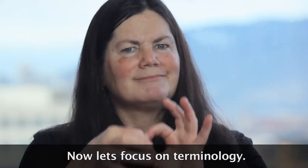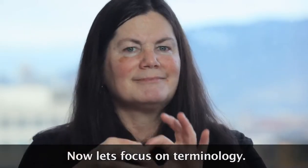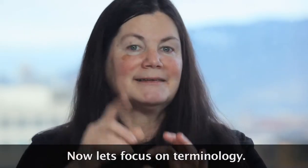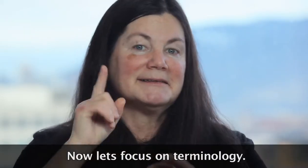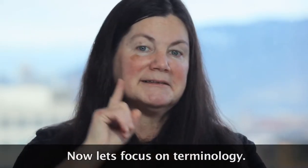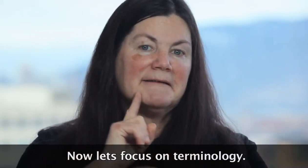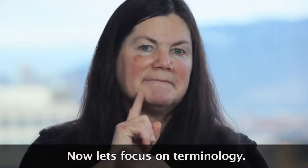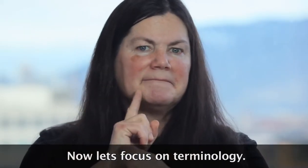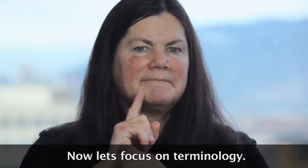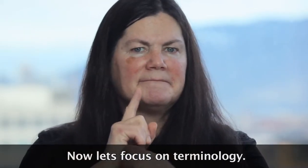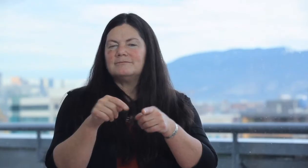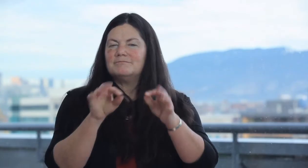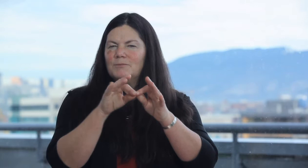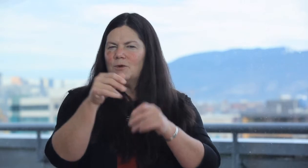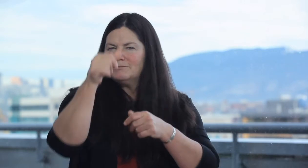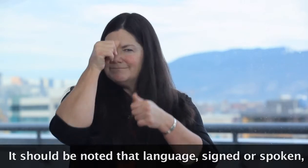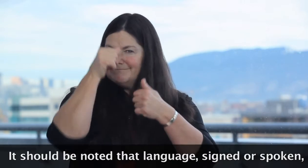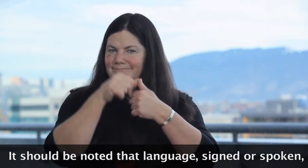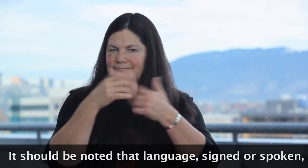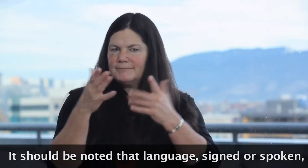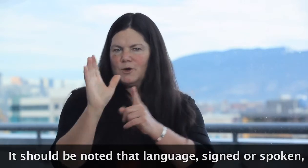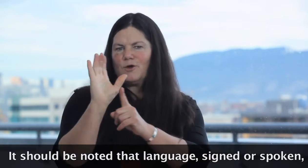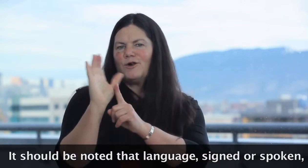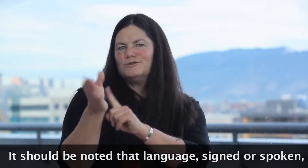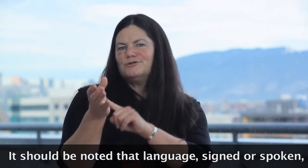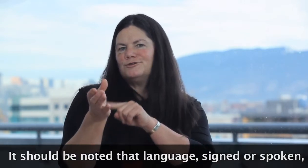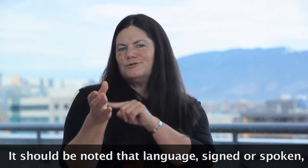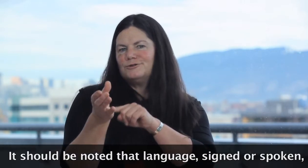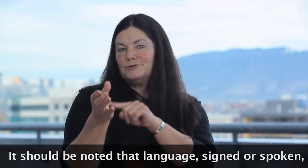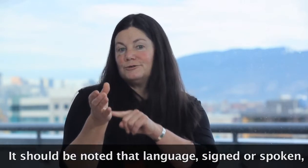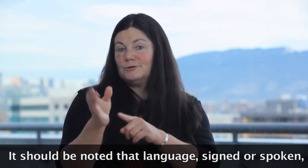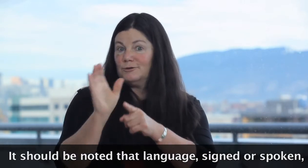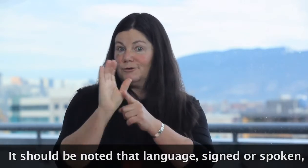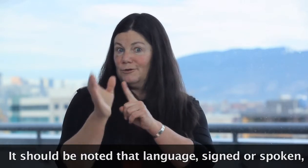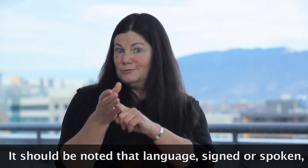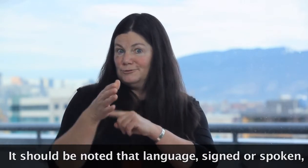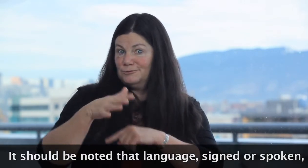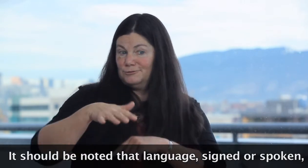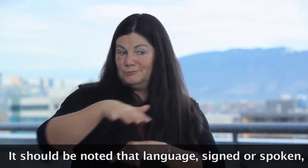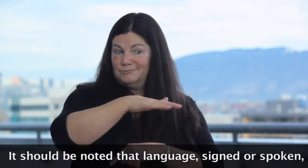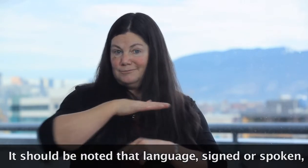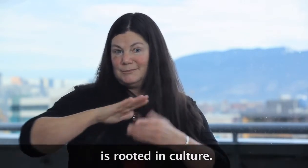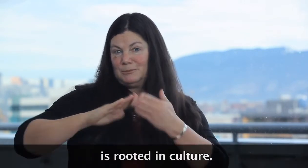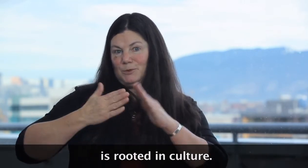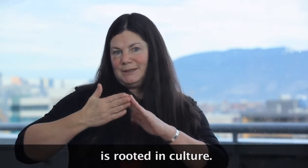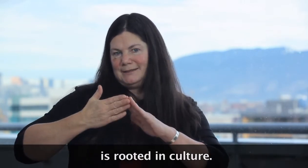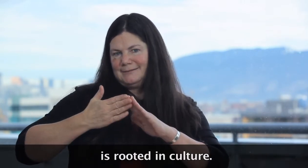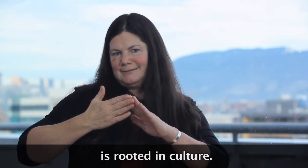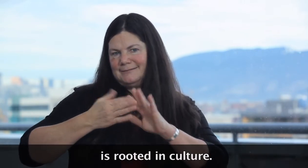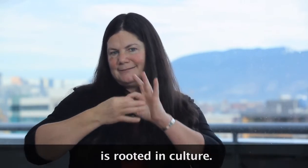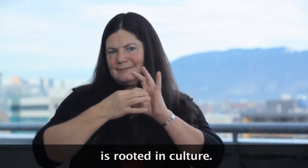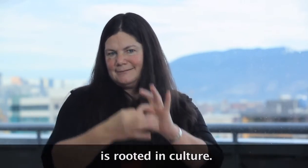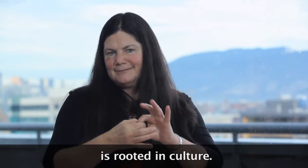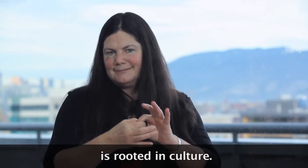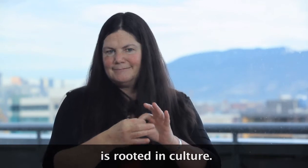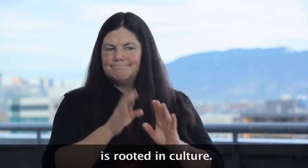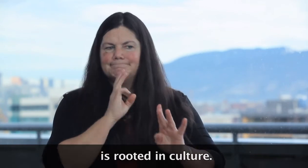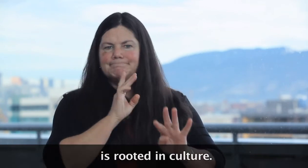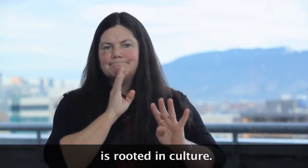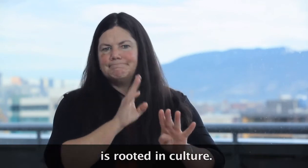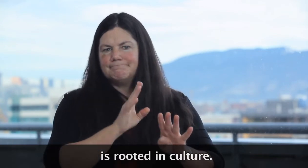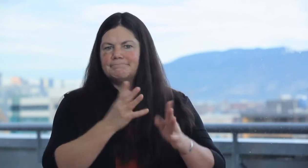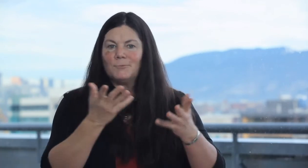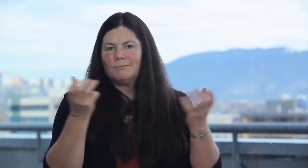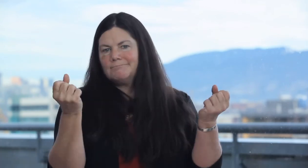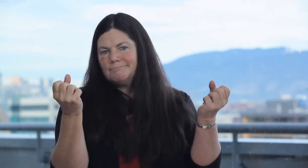let's focus on terminology. It should be noted that language, signed or spoken, is rooted in culture.